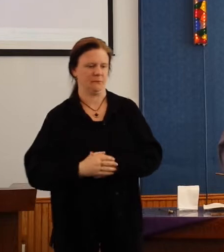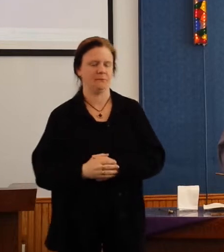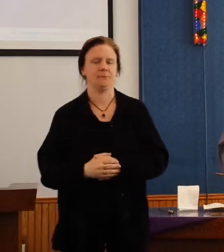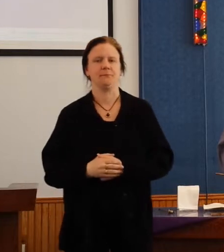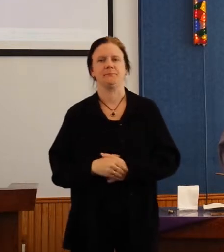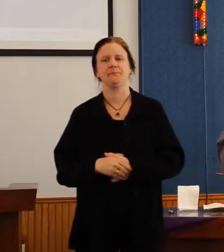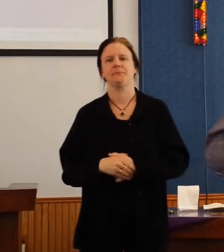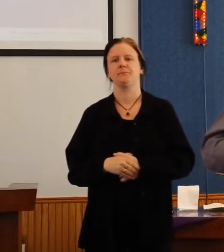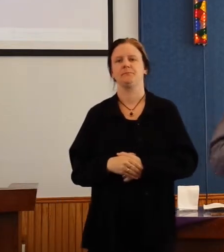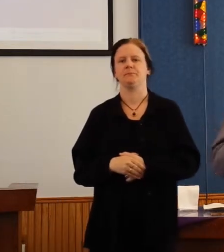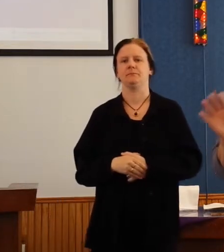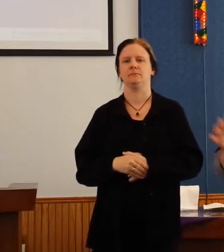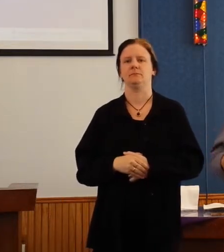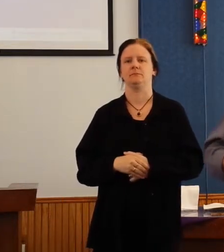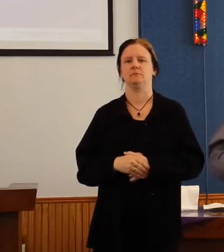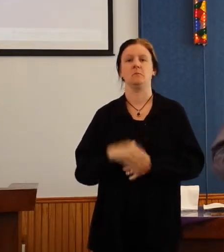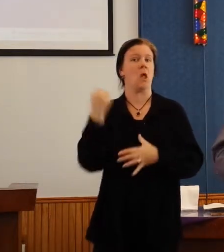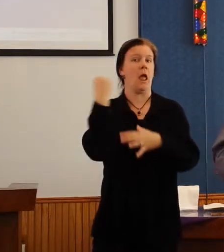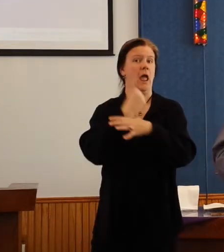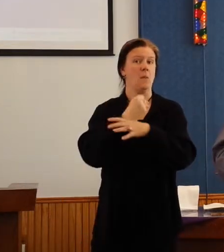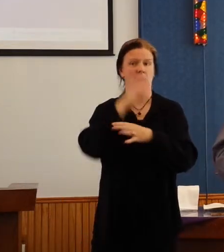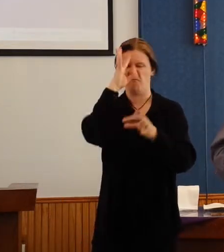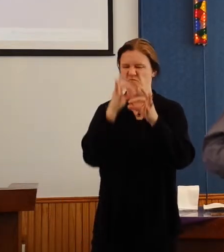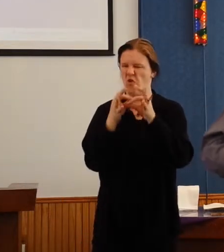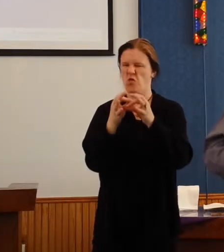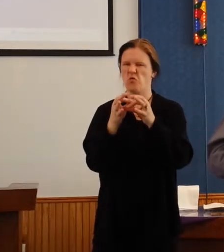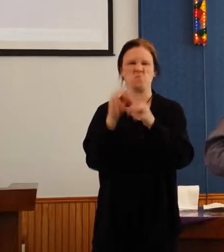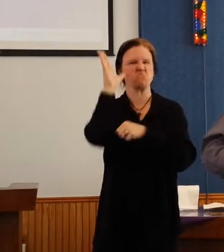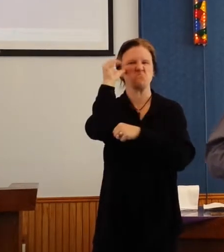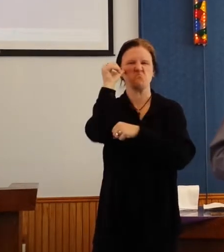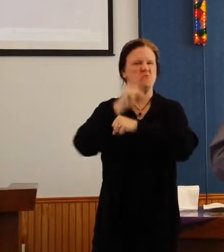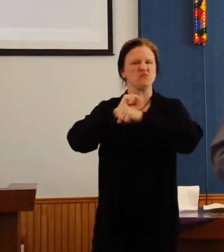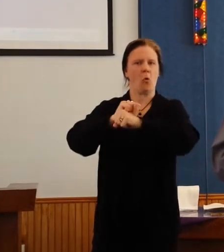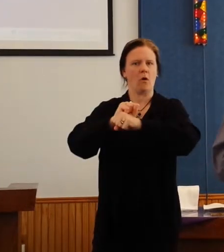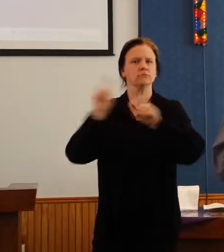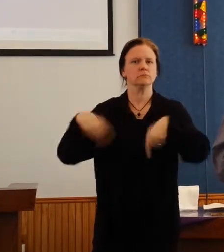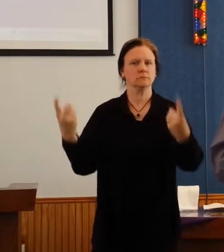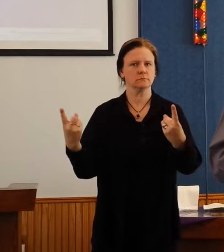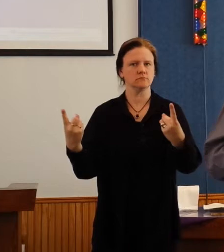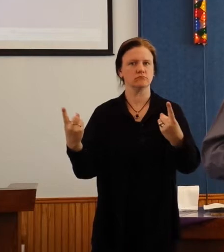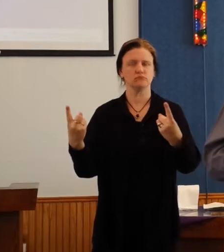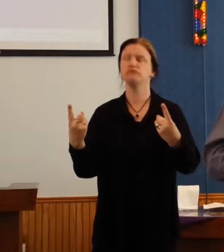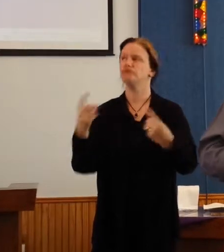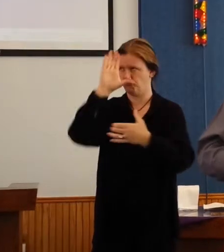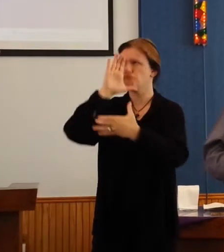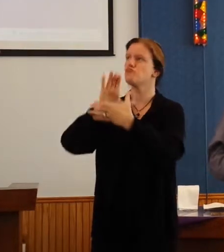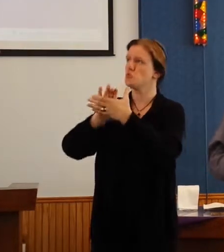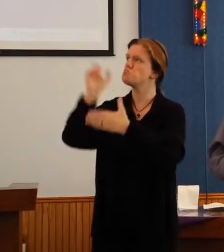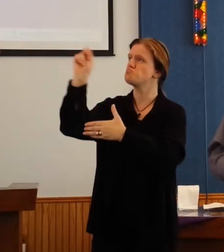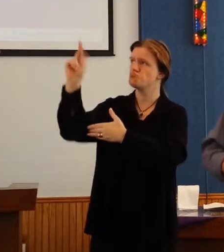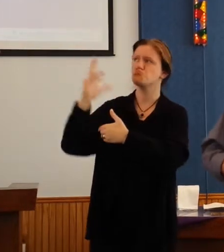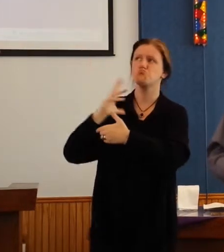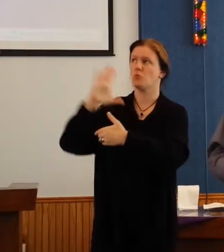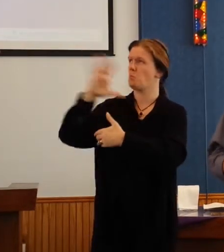Now, Abraham never weakened in his faith, and he fully believed in God's power to fulfill the